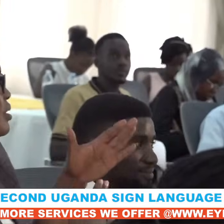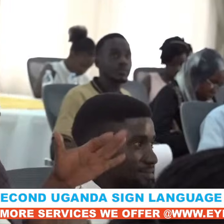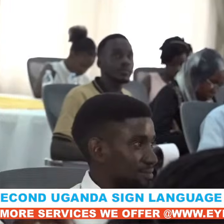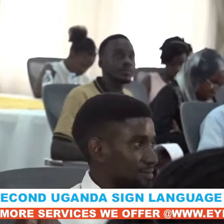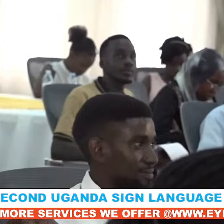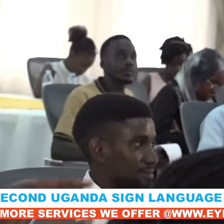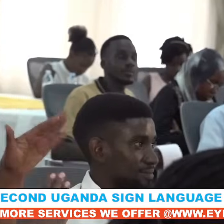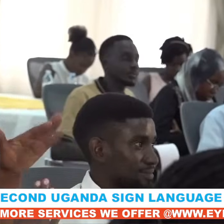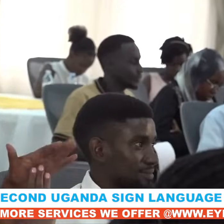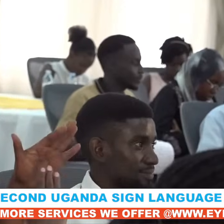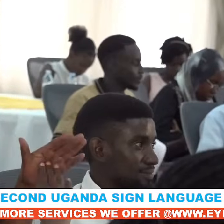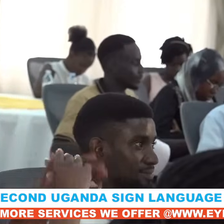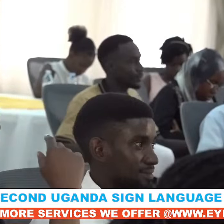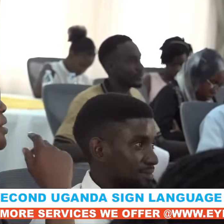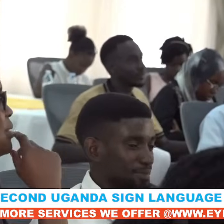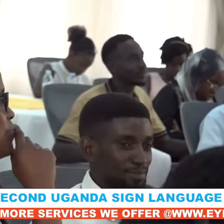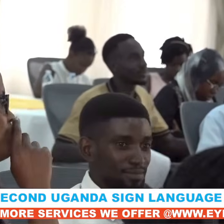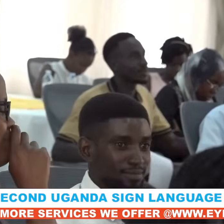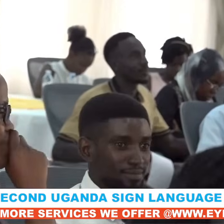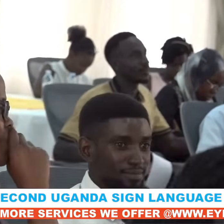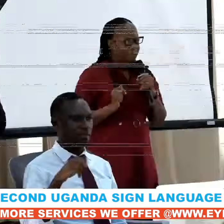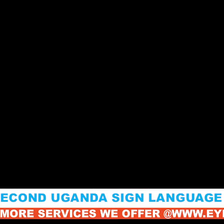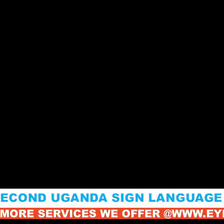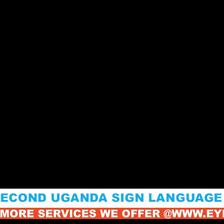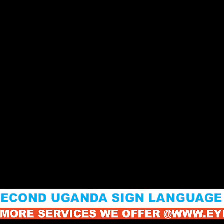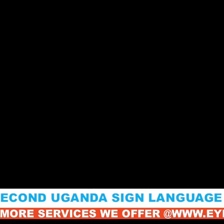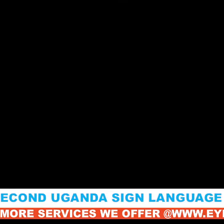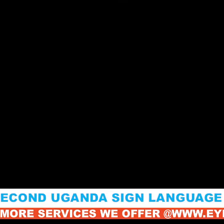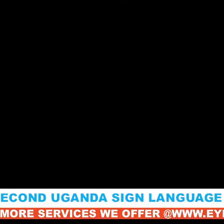Afiramat? Ichteta is what?